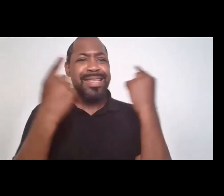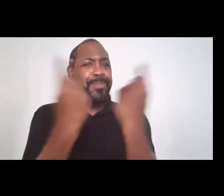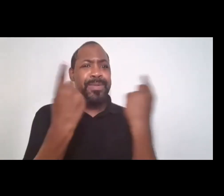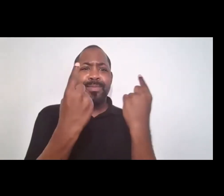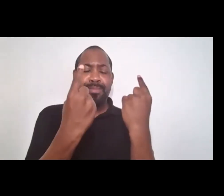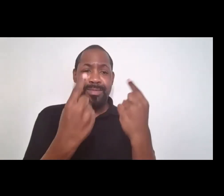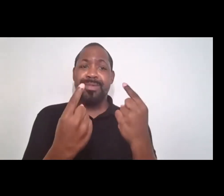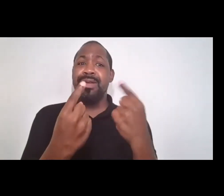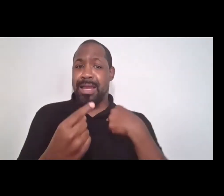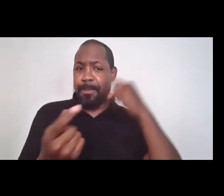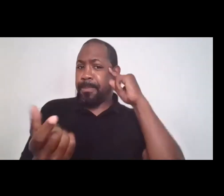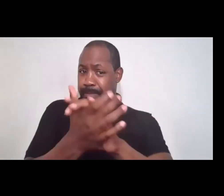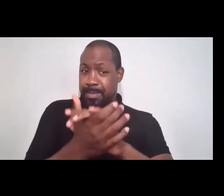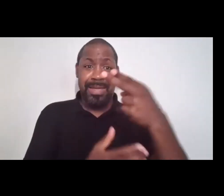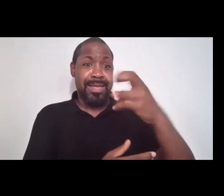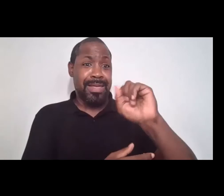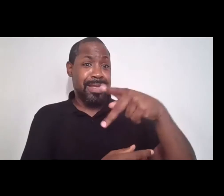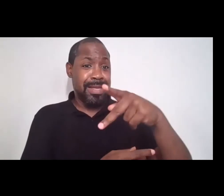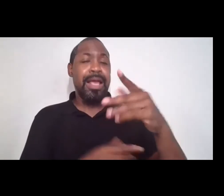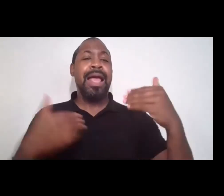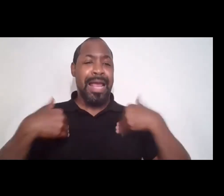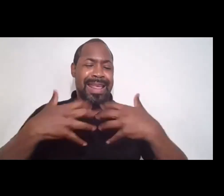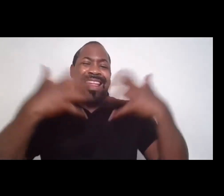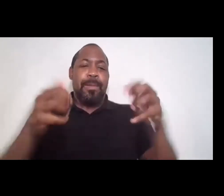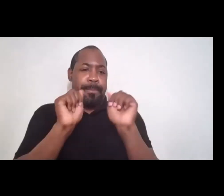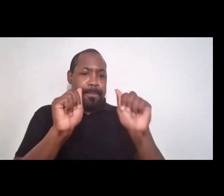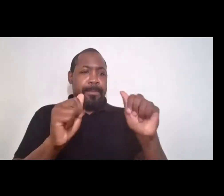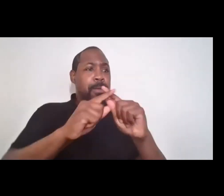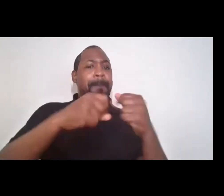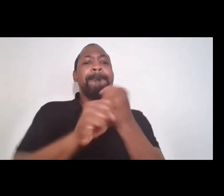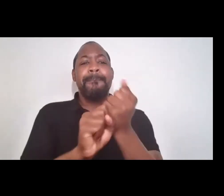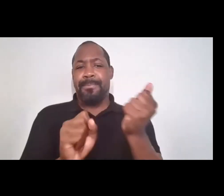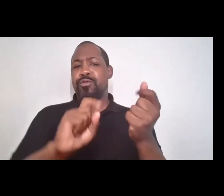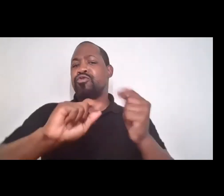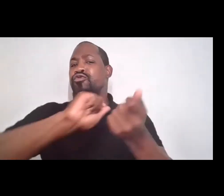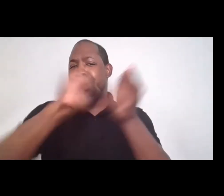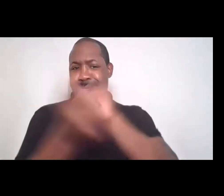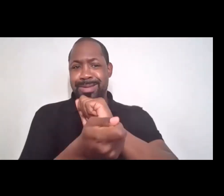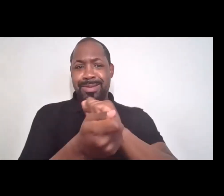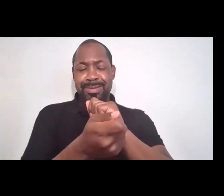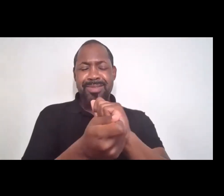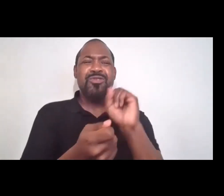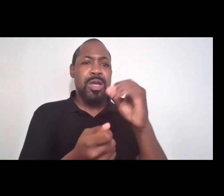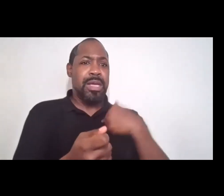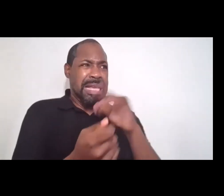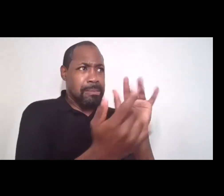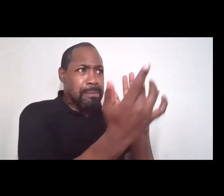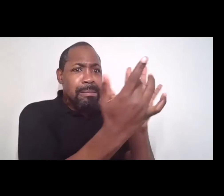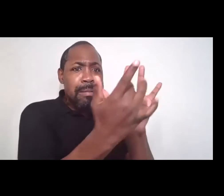enough. Something needs to shift, something needs to change. And I believe that that HSTP program will actually make the transformation